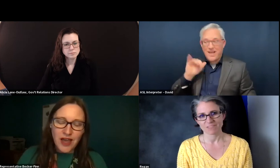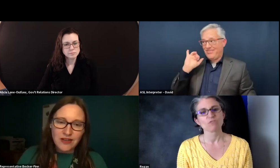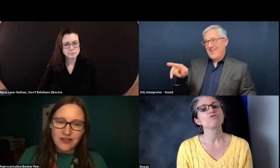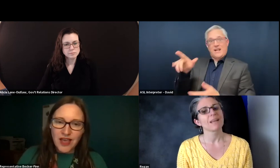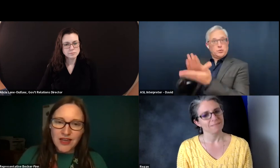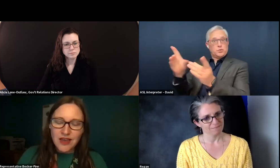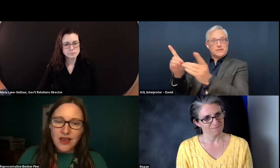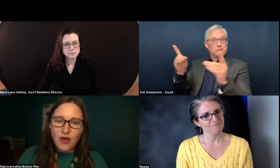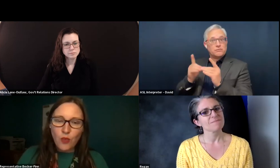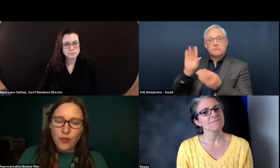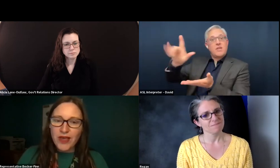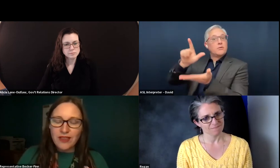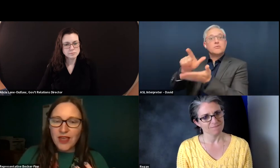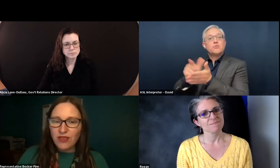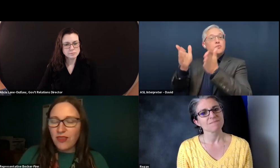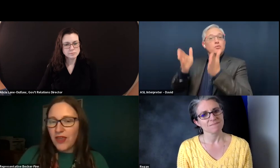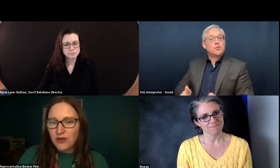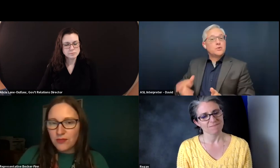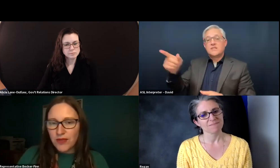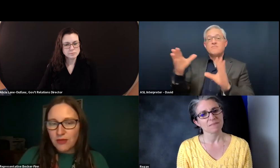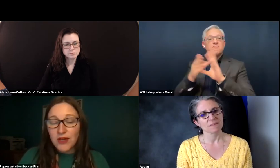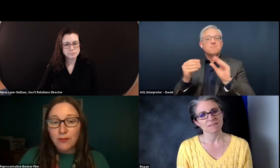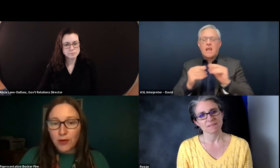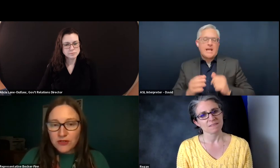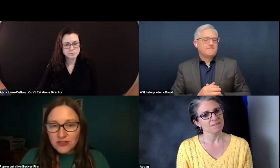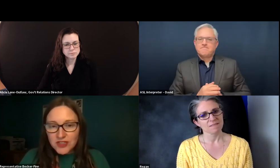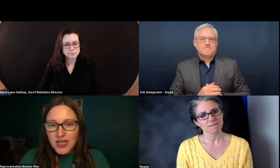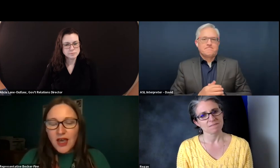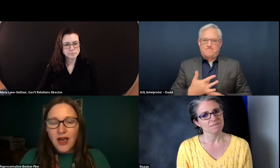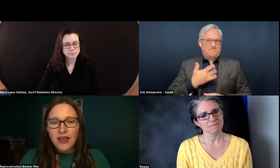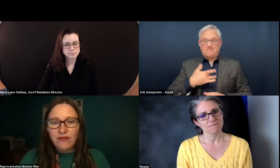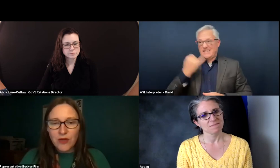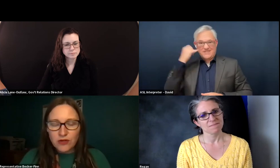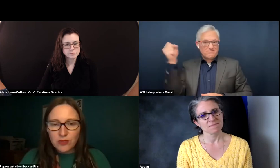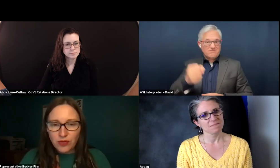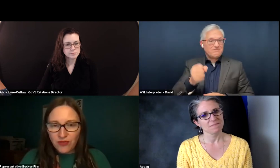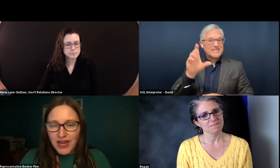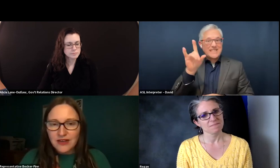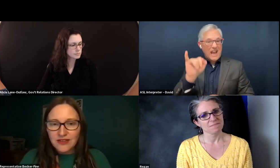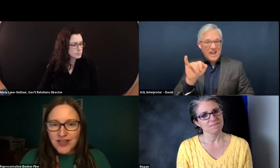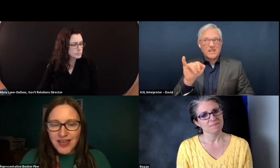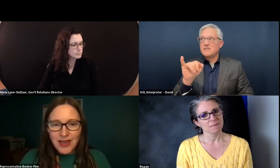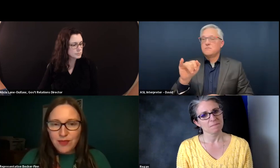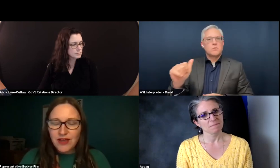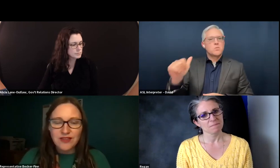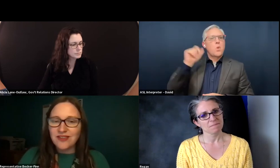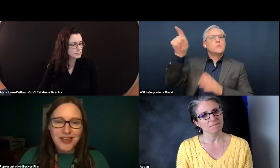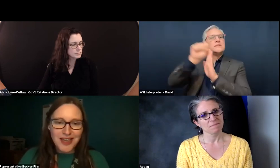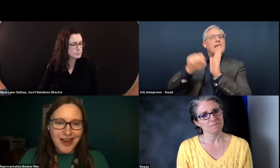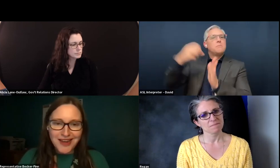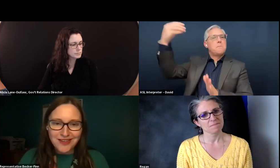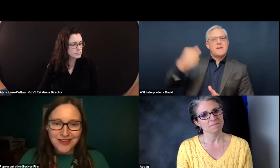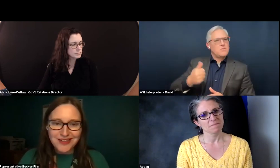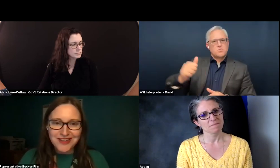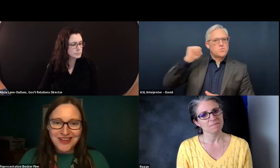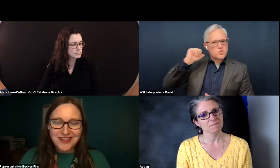district had said that they thought they couldn't be reimbursed if they were to provide a CDI, because a